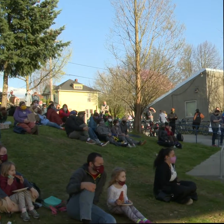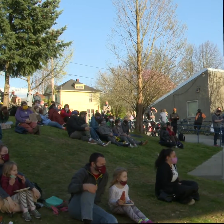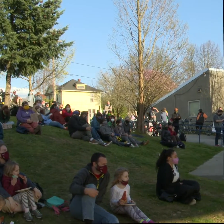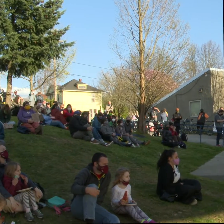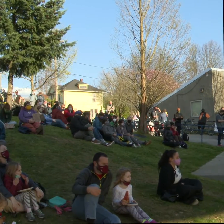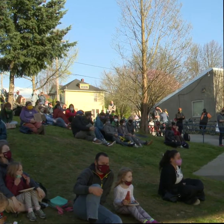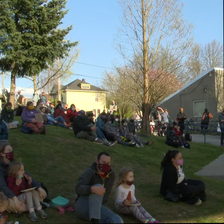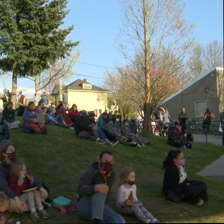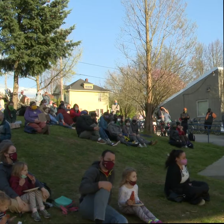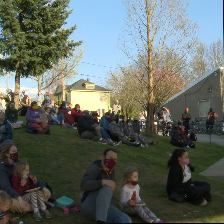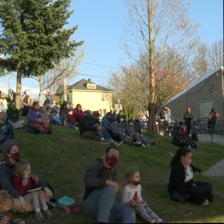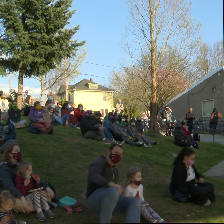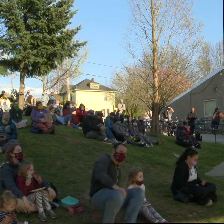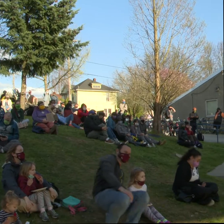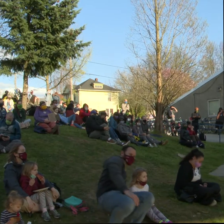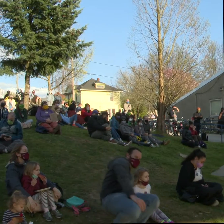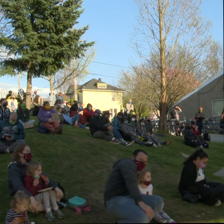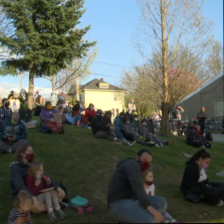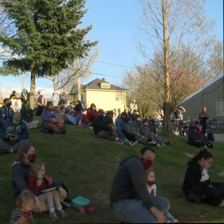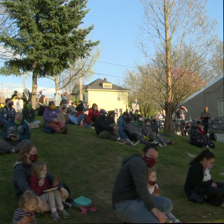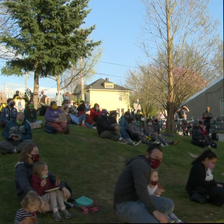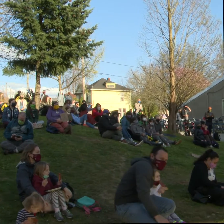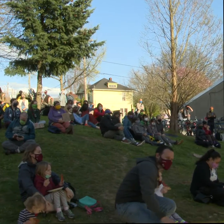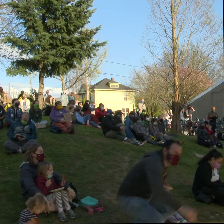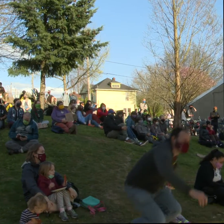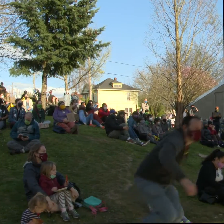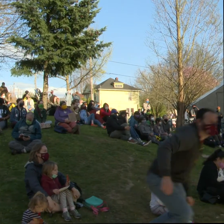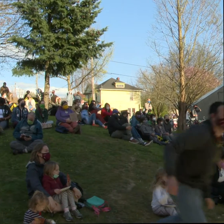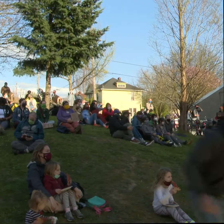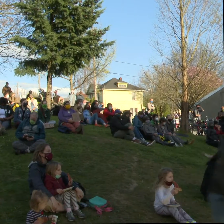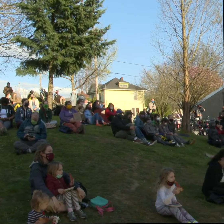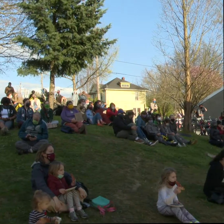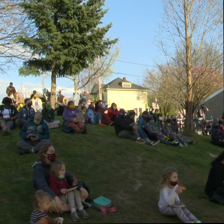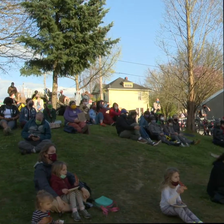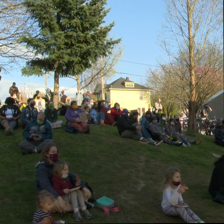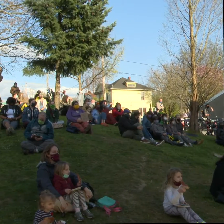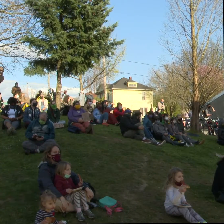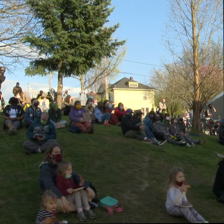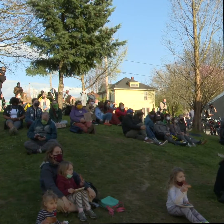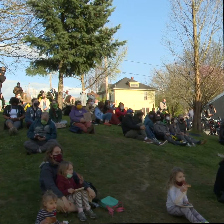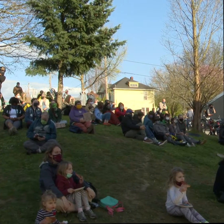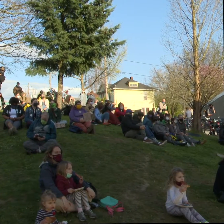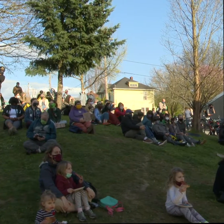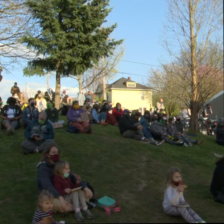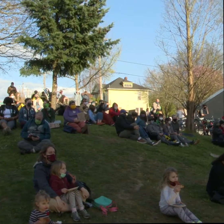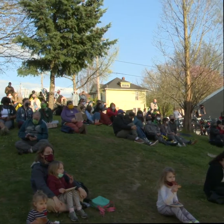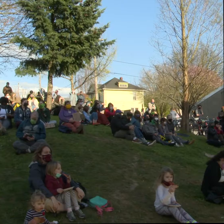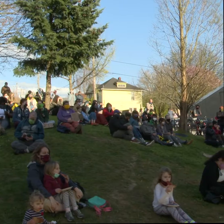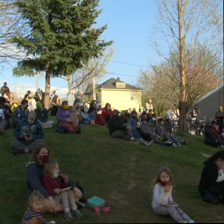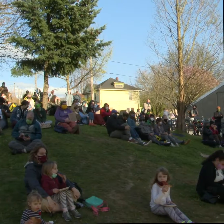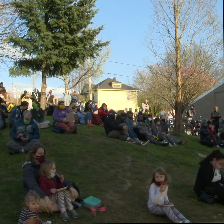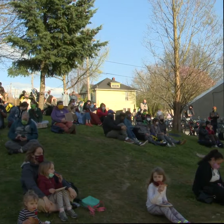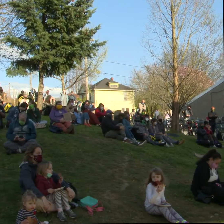see like their eyes and not like their living room background from Zoom. And